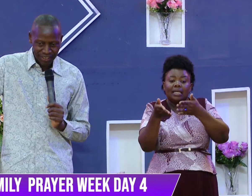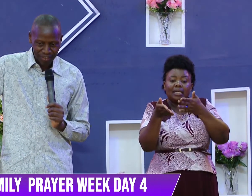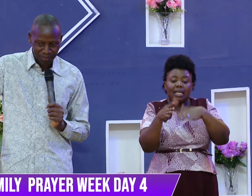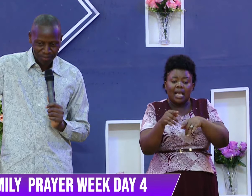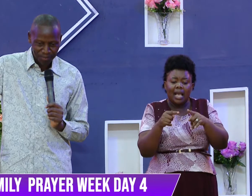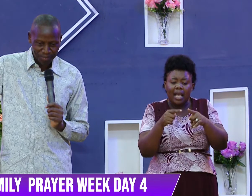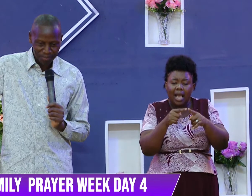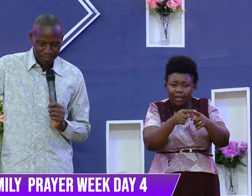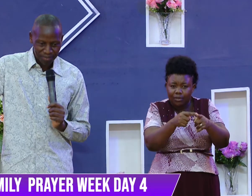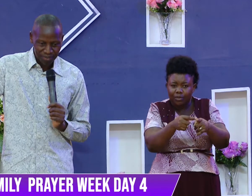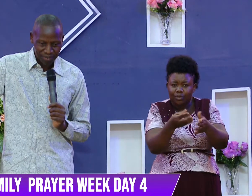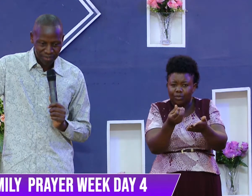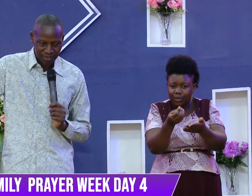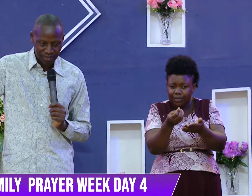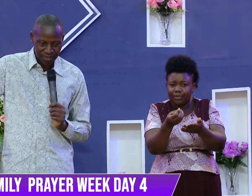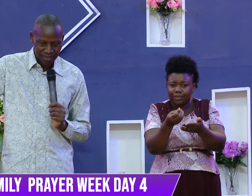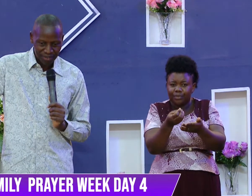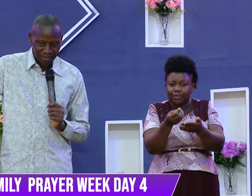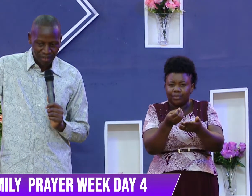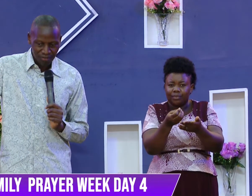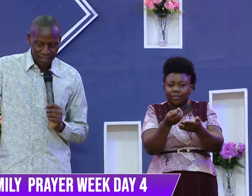die unto money.